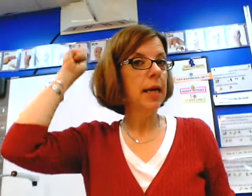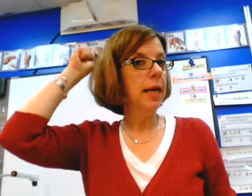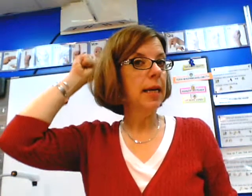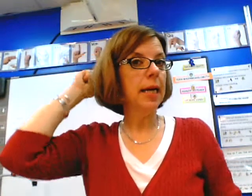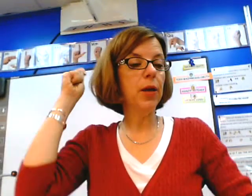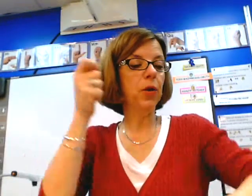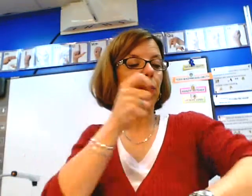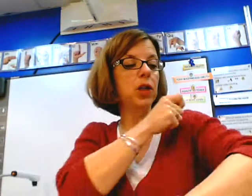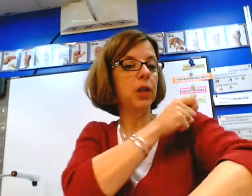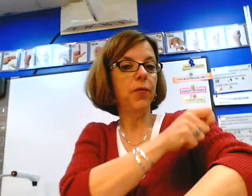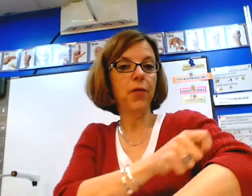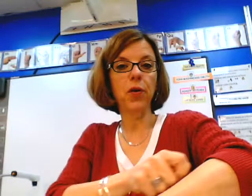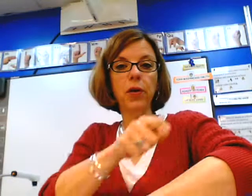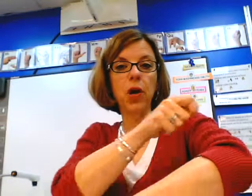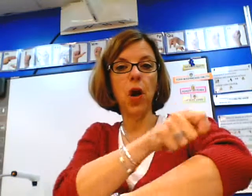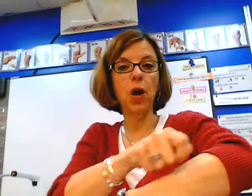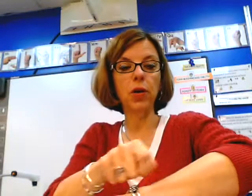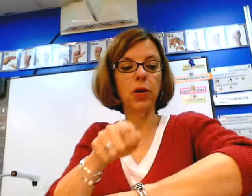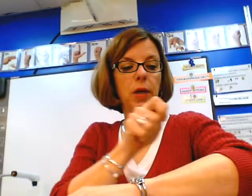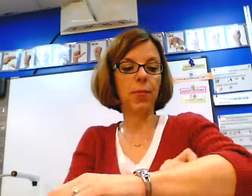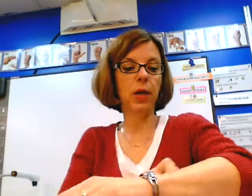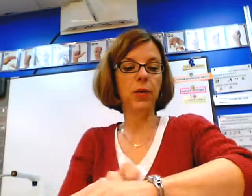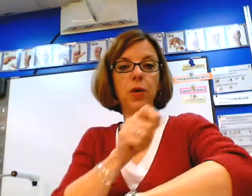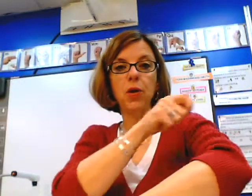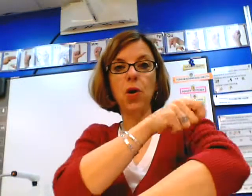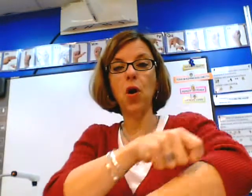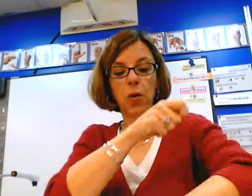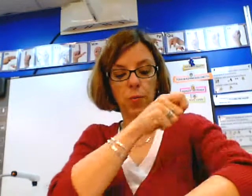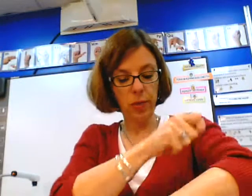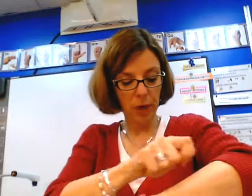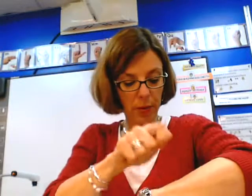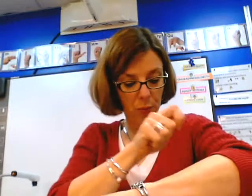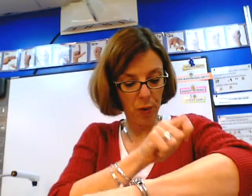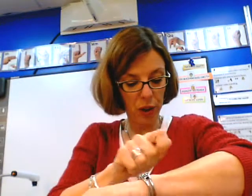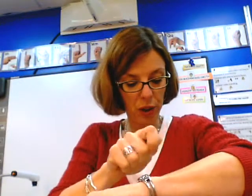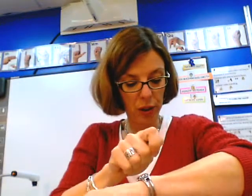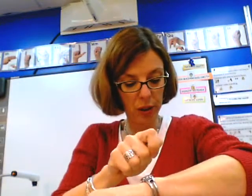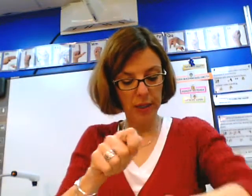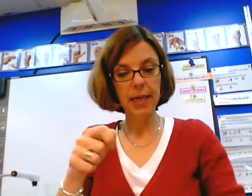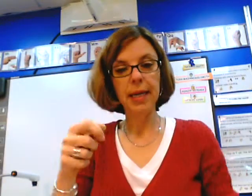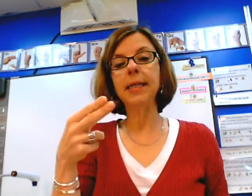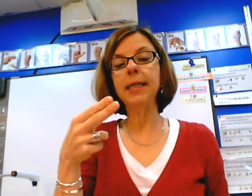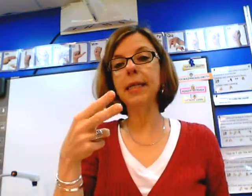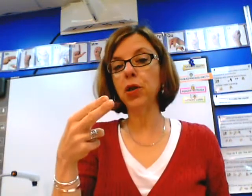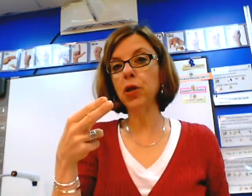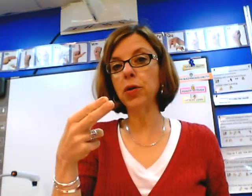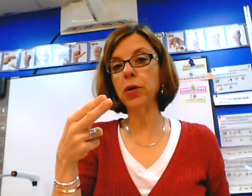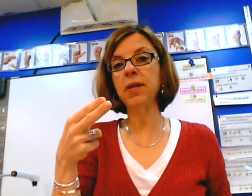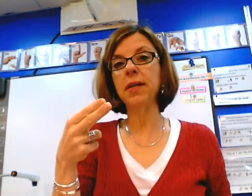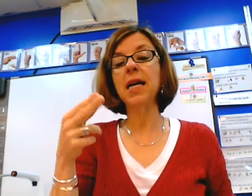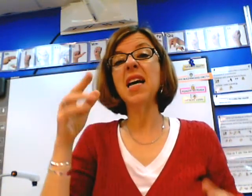brush. And again, if you're brushing the fur on the dog, you're going to kind of probably do it on your arm. Talk about brush,